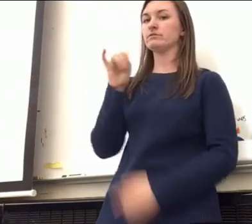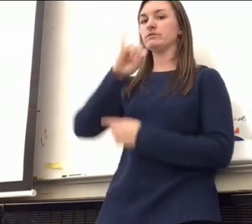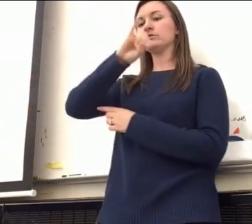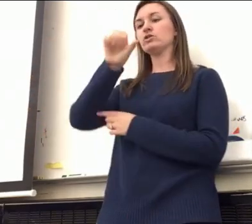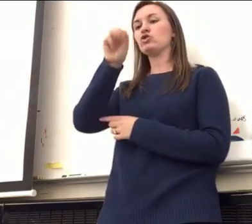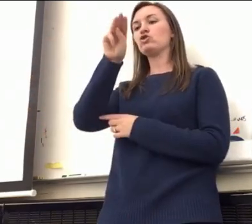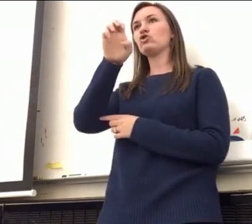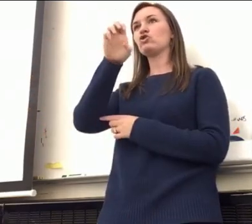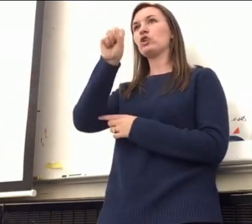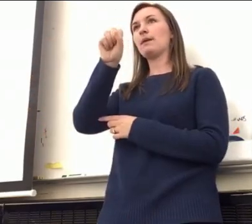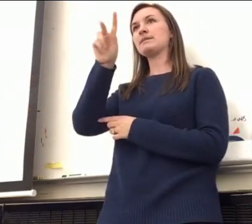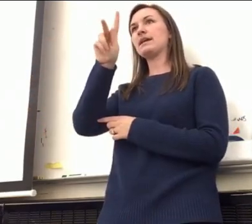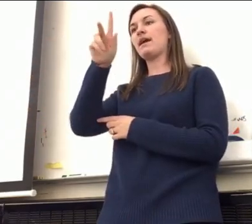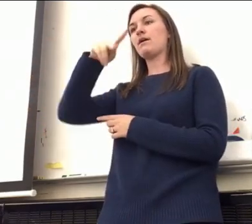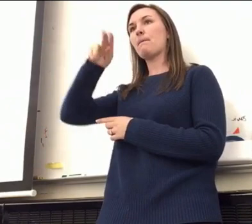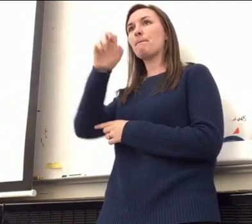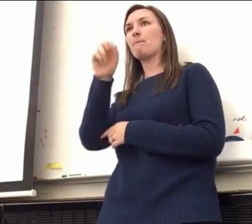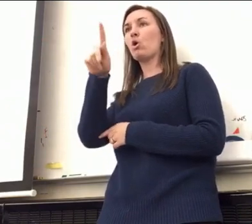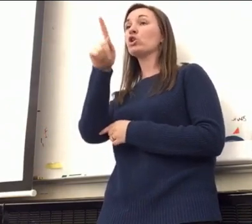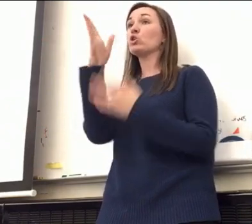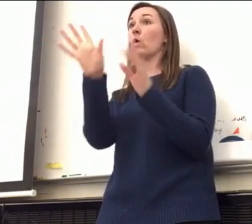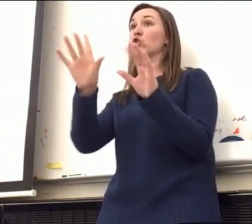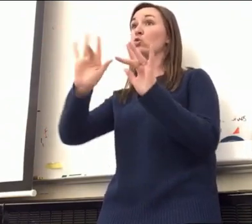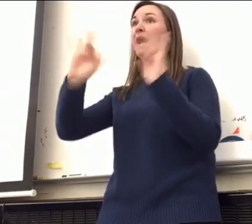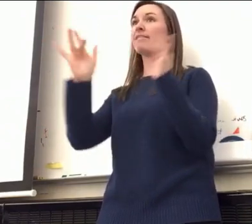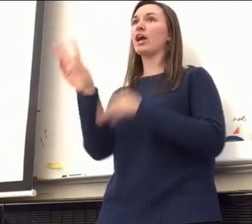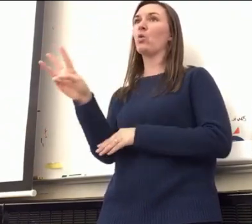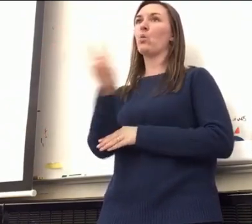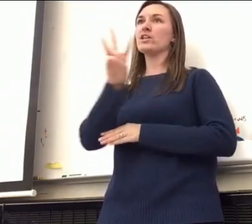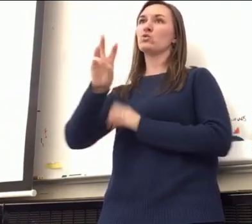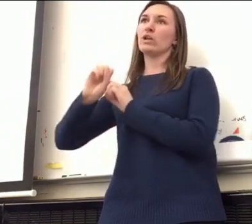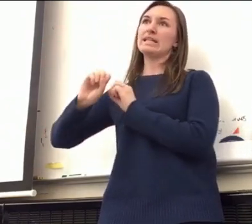you will want to highlight Western expansion.